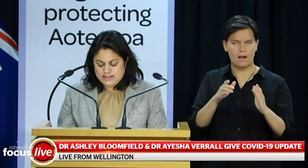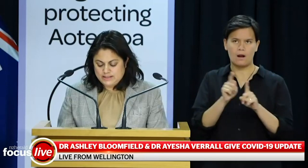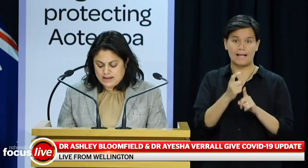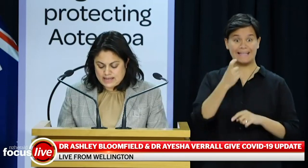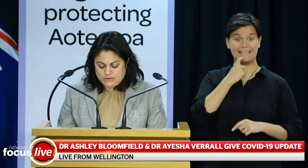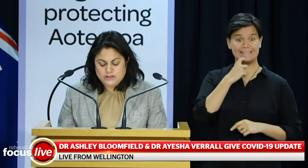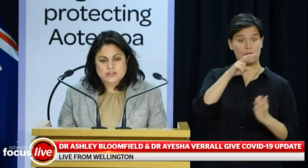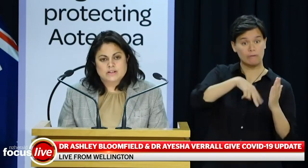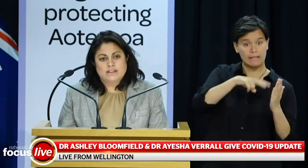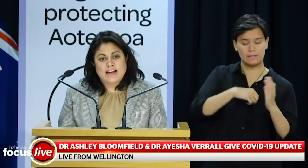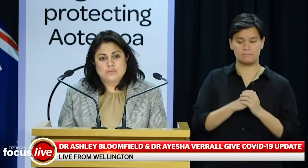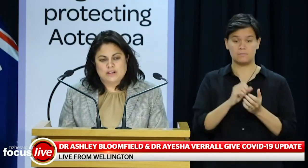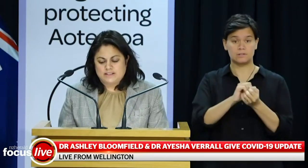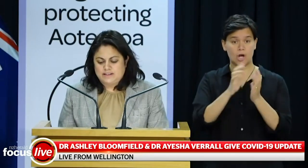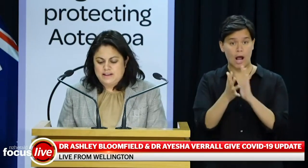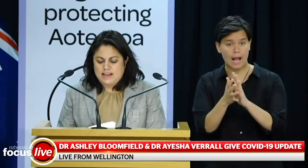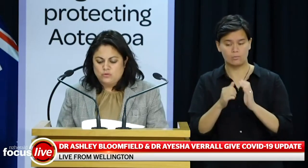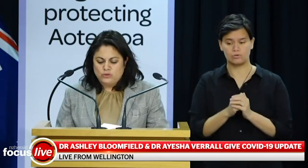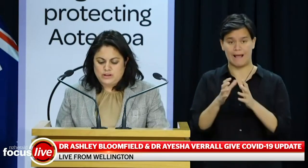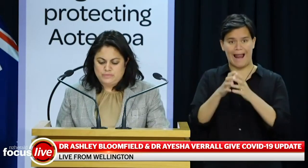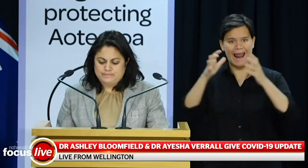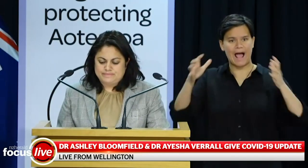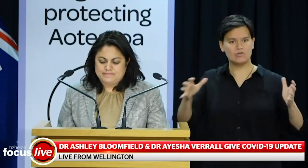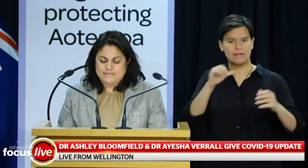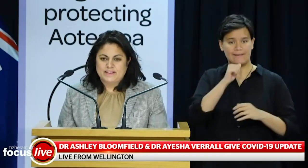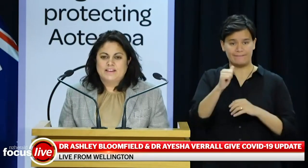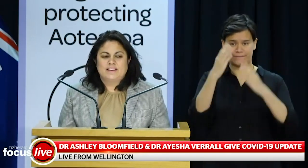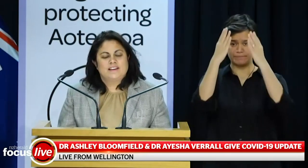New Zealand Sign Language, large print, and audio.